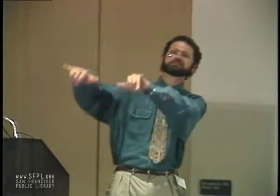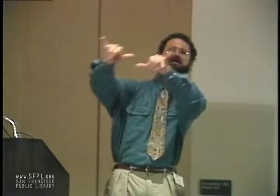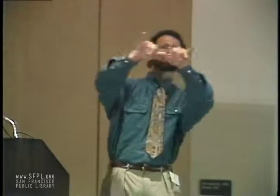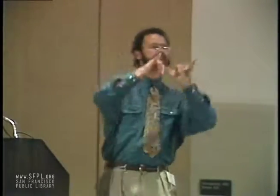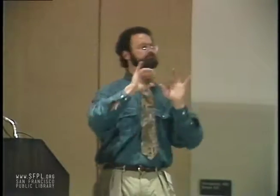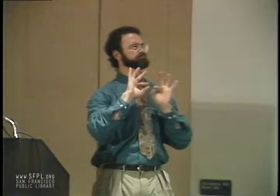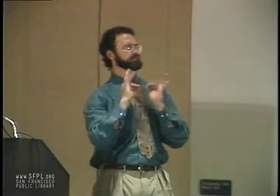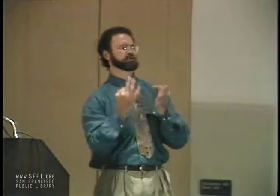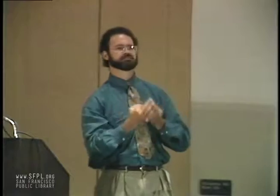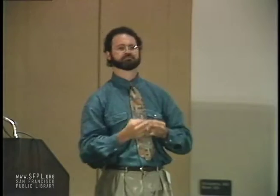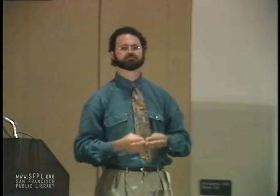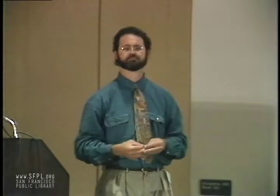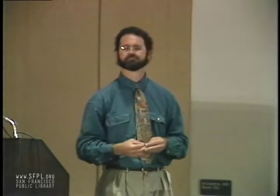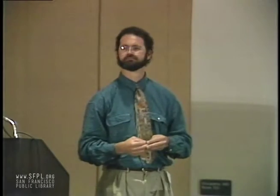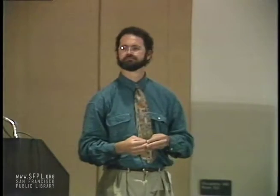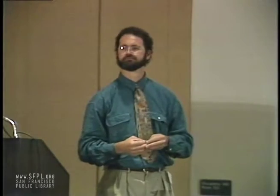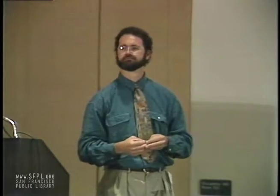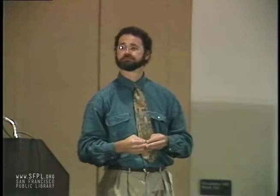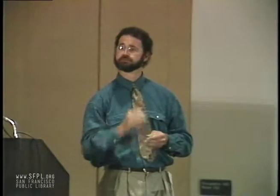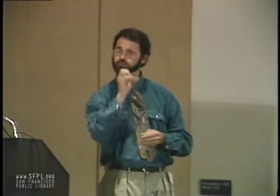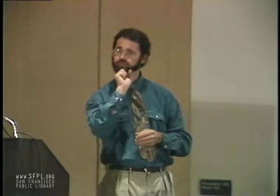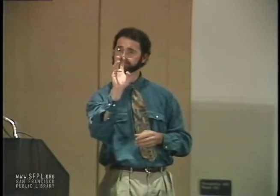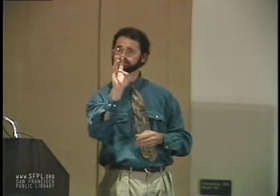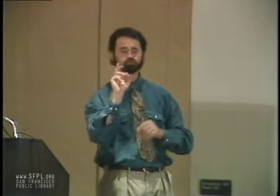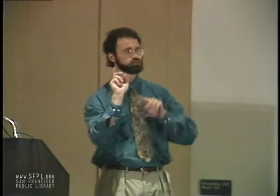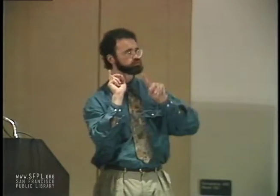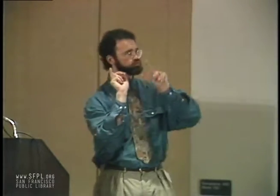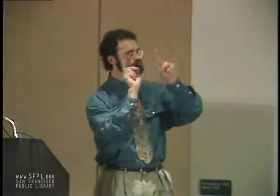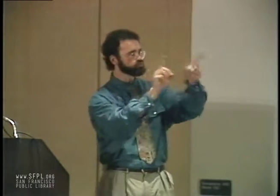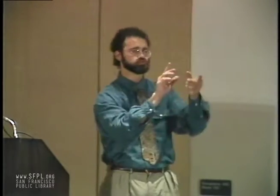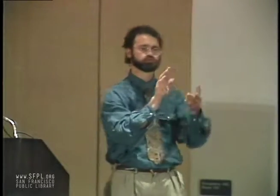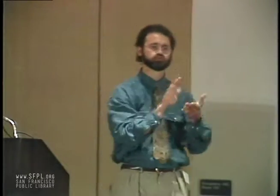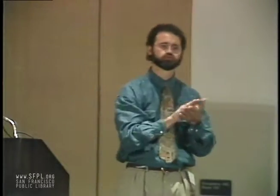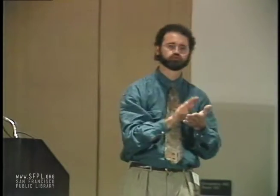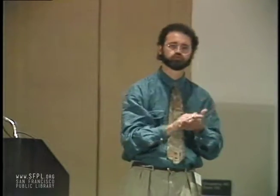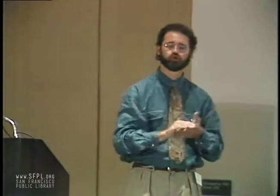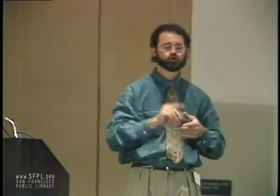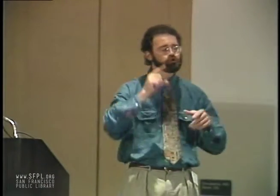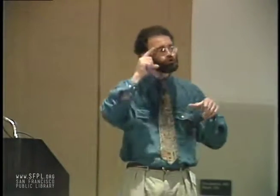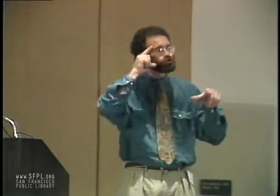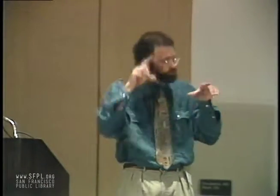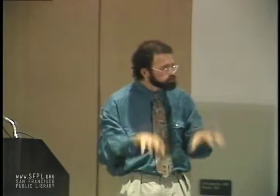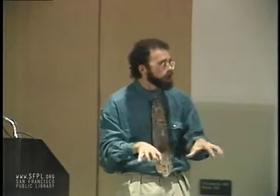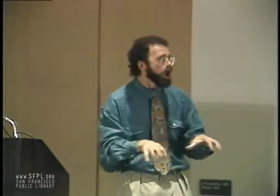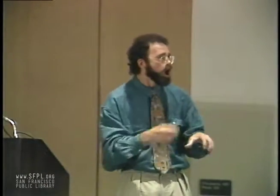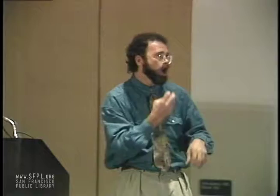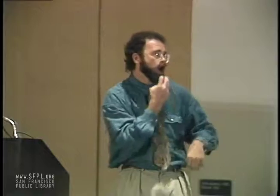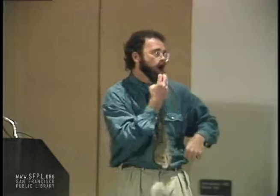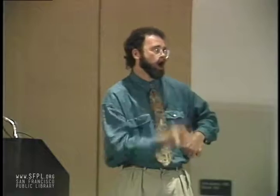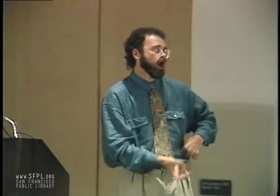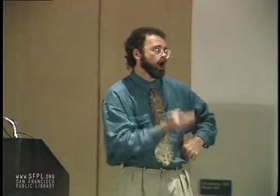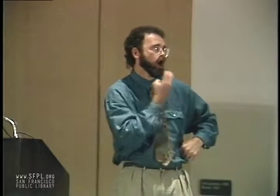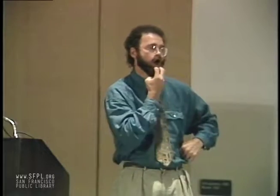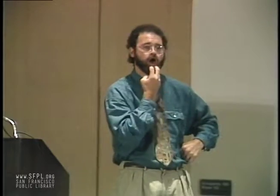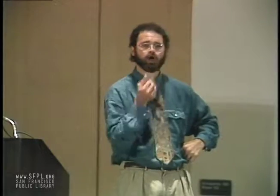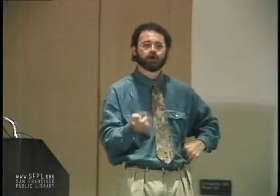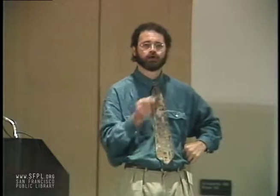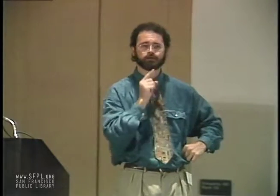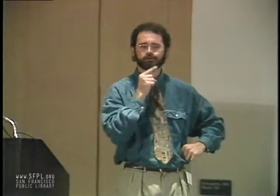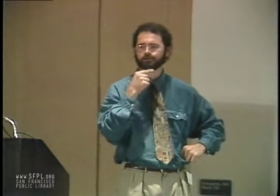And that boy felt that everybody in his family was just like him until he was 6 years old and started school.